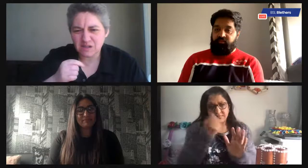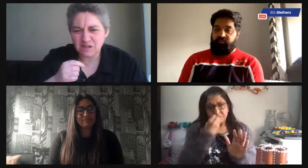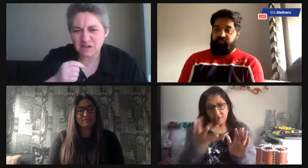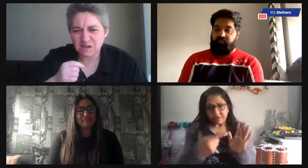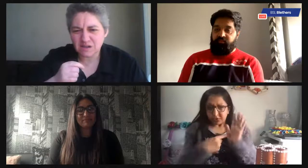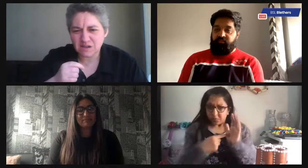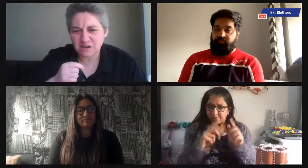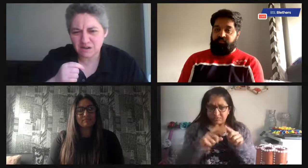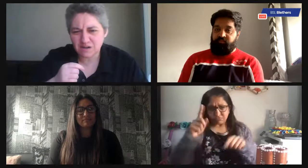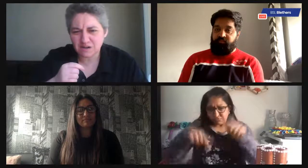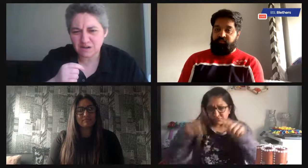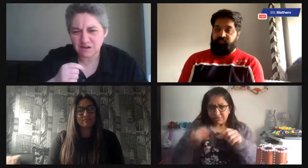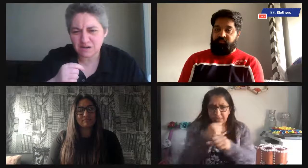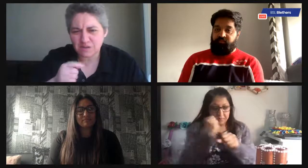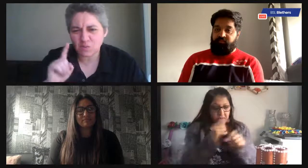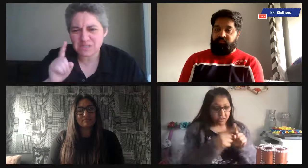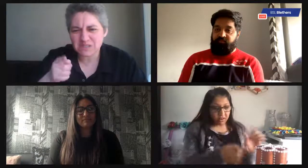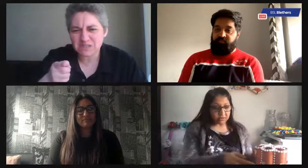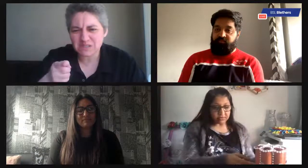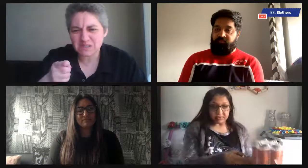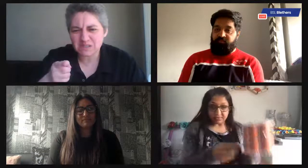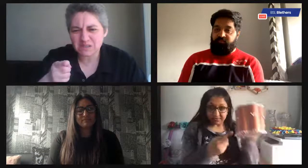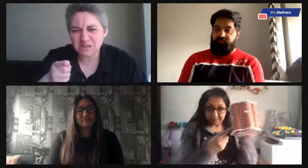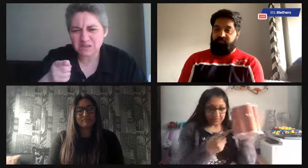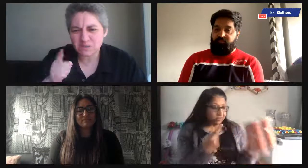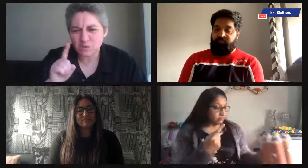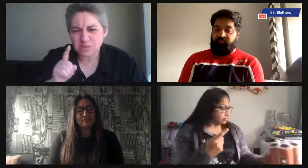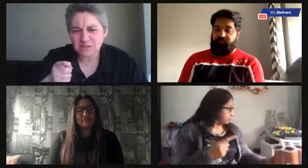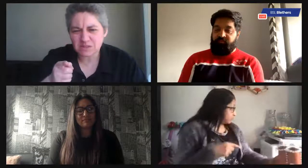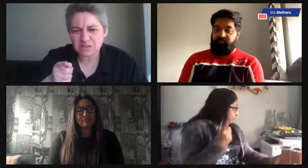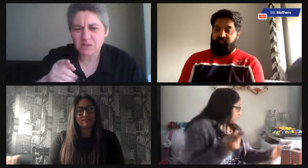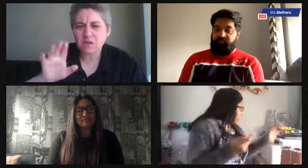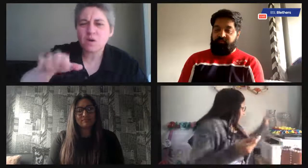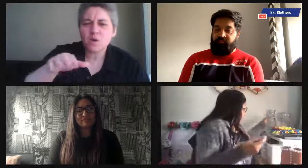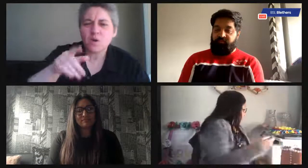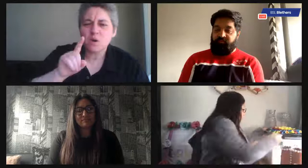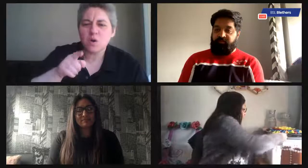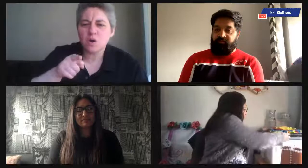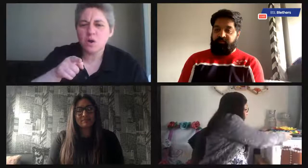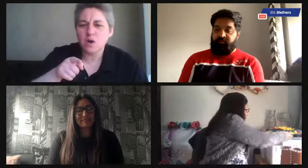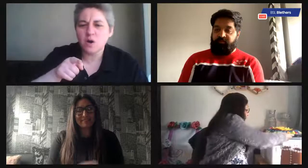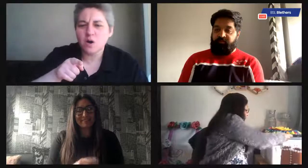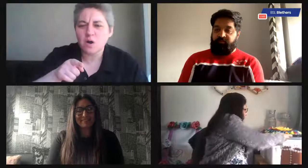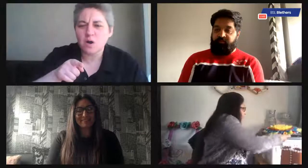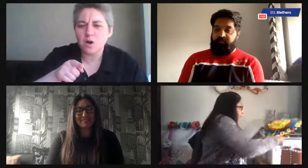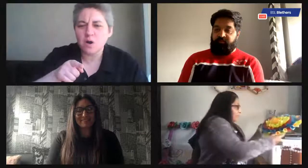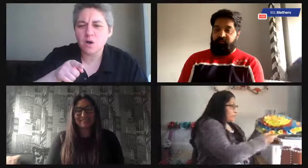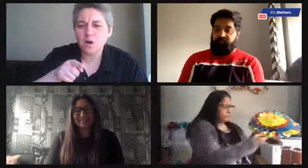3 or 4 deaf people. Honestly, their skills are exceptional.